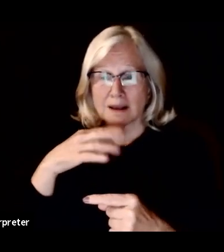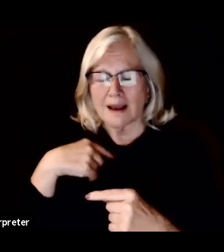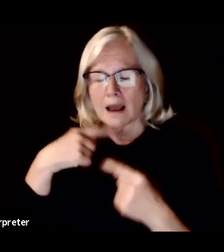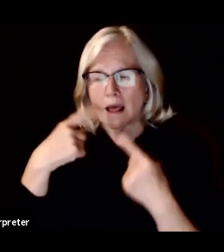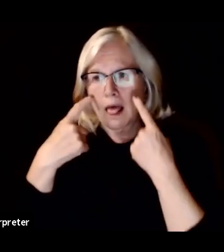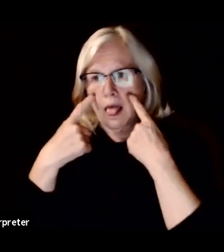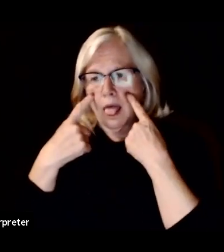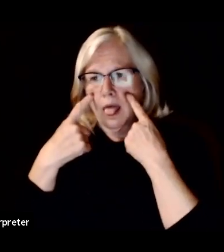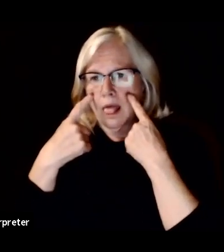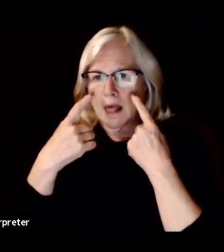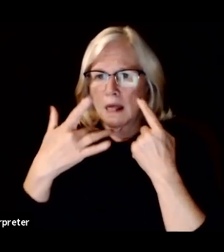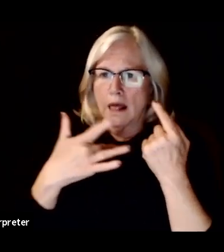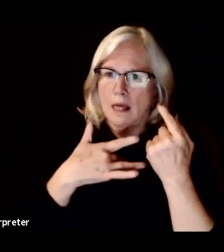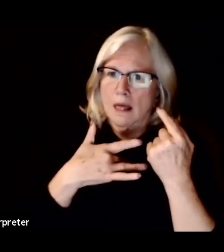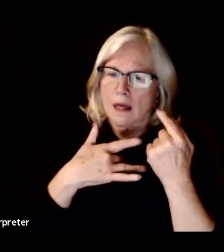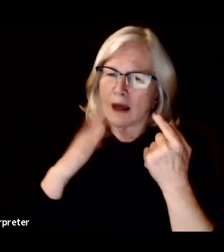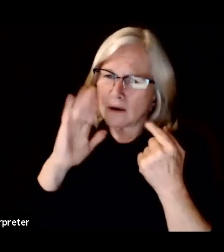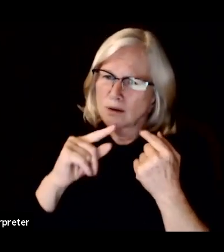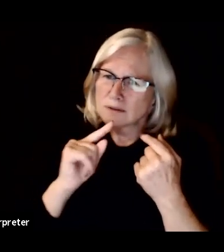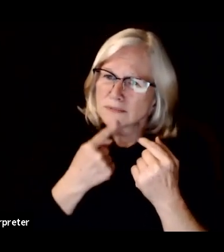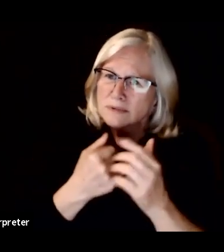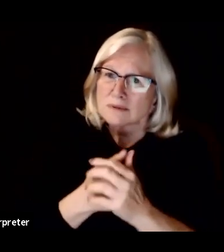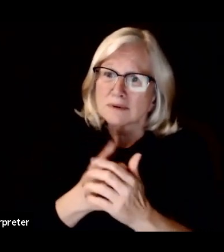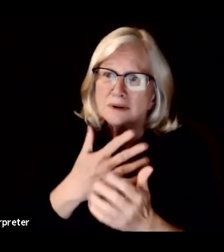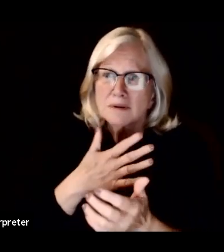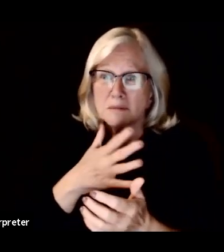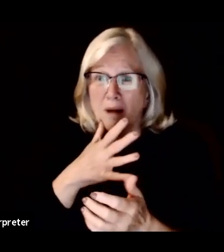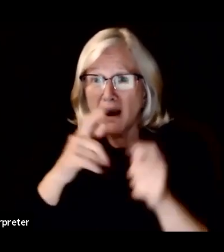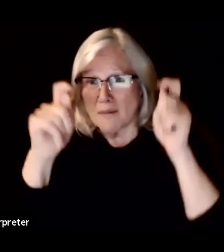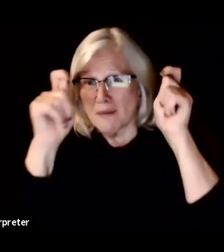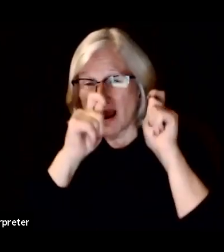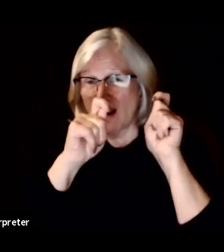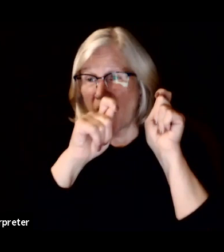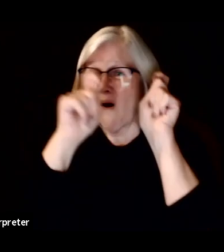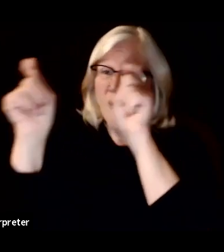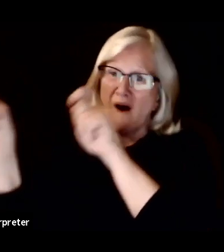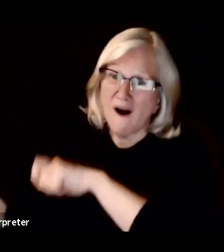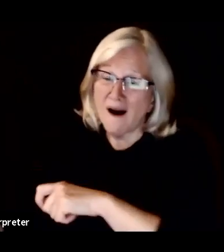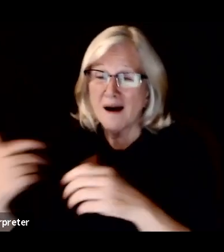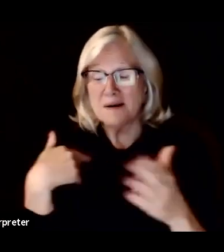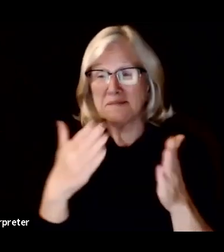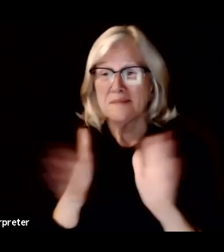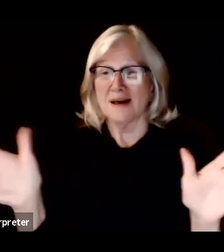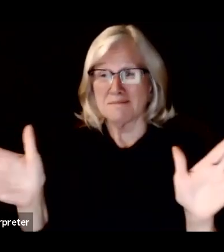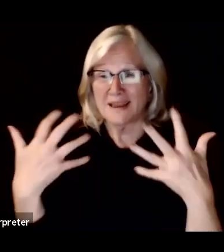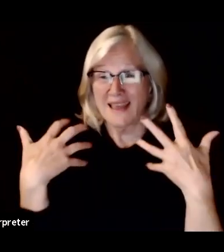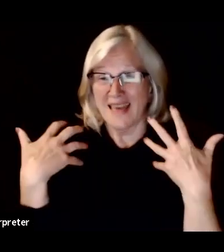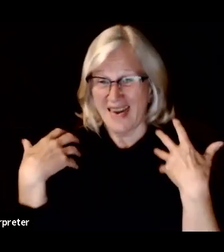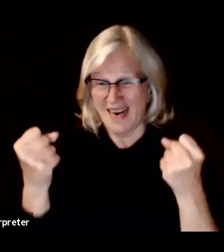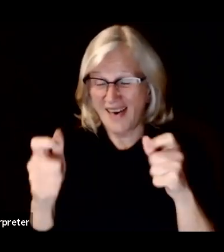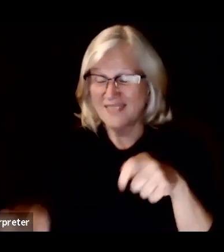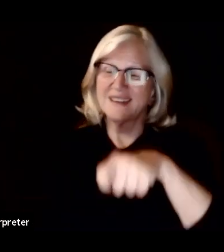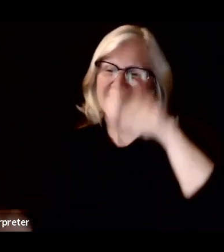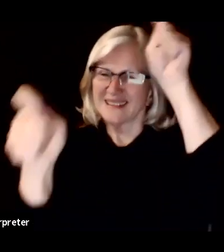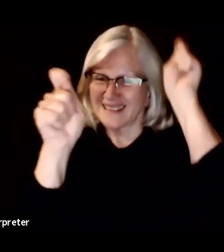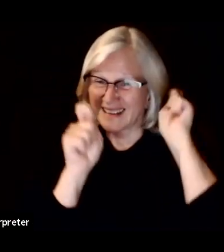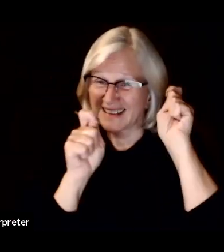if I take that hat off and put my public health hat on, right now, if we look at our data, we